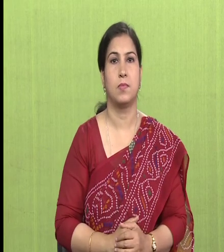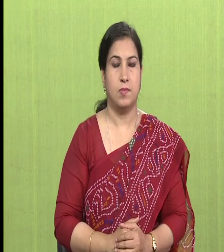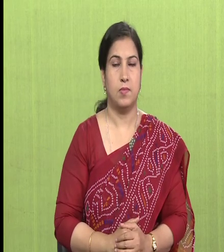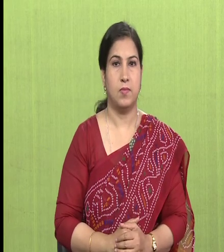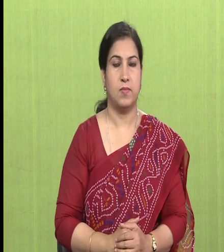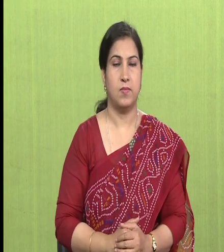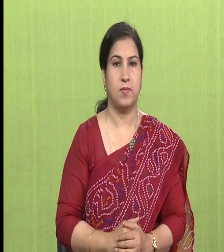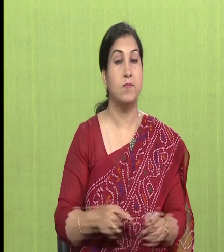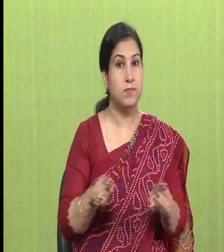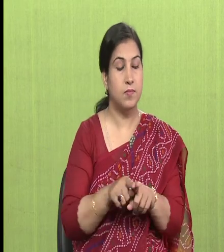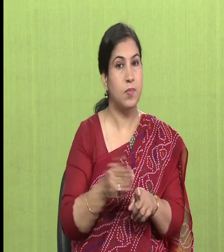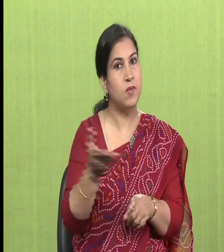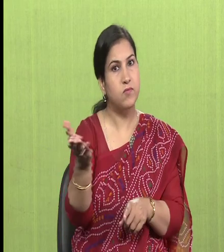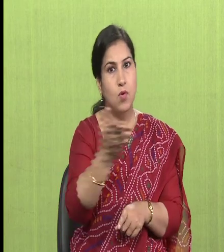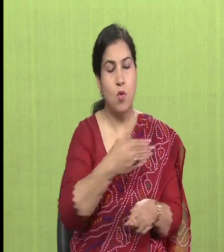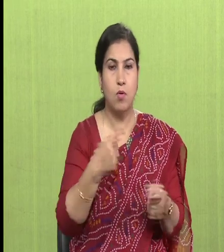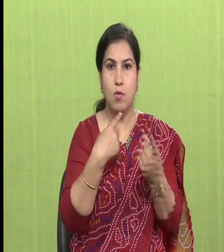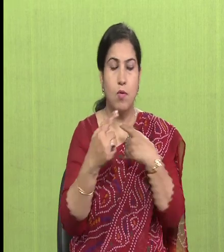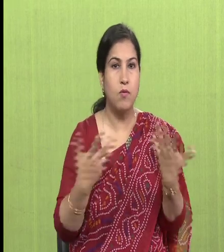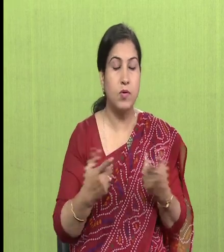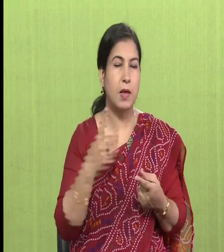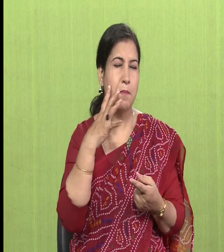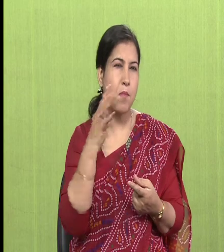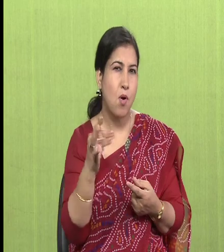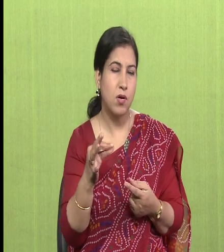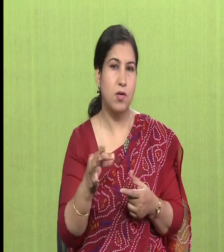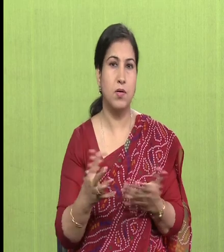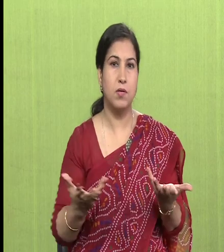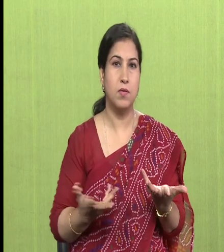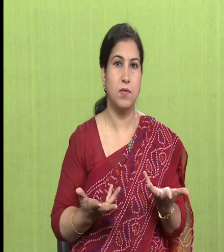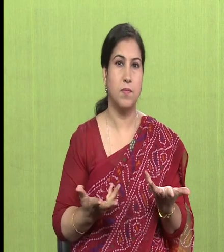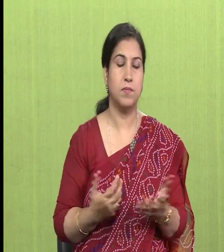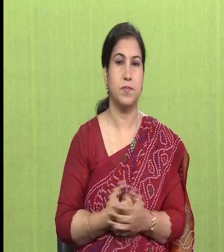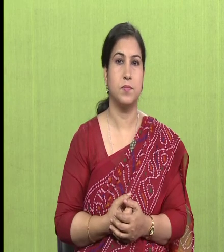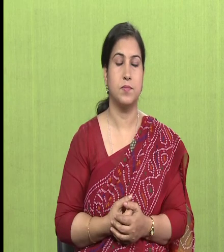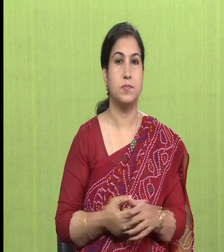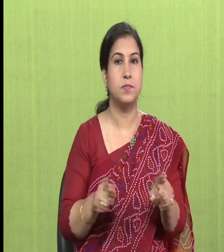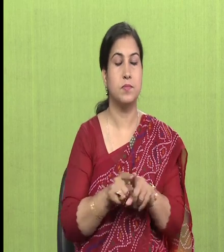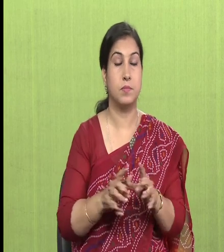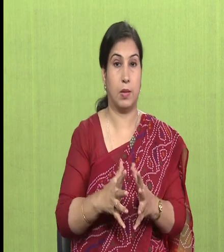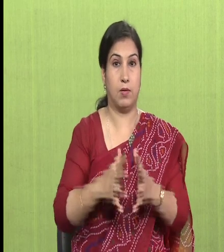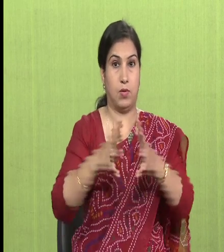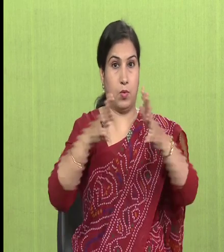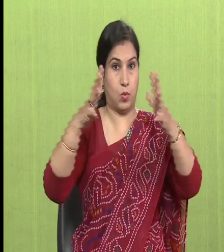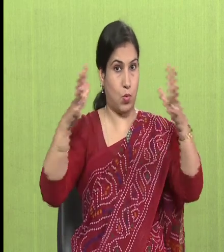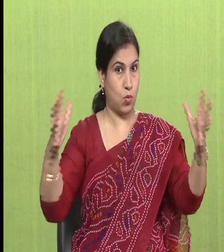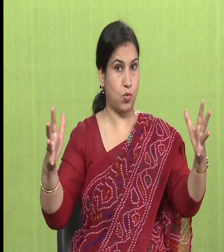We also came to know about the importance and use